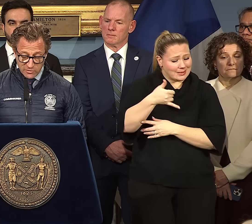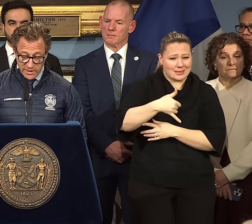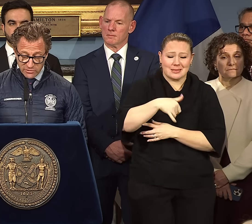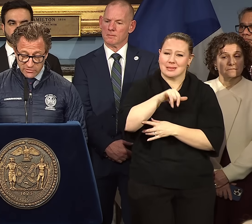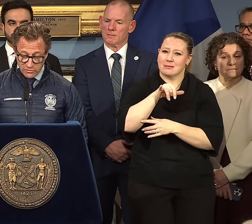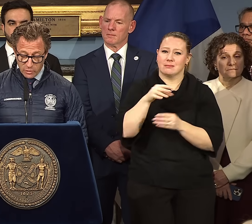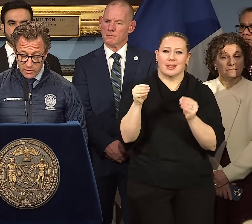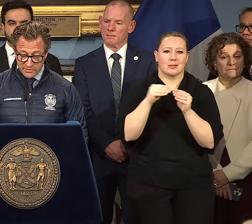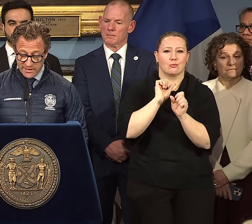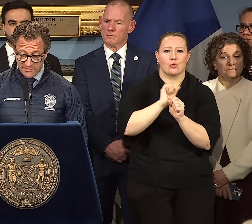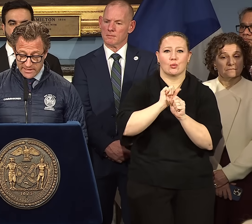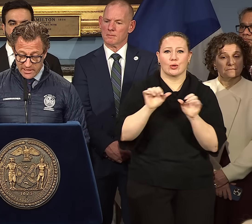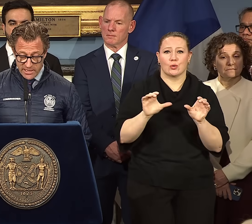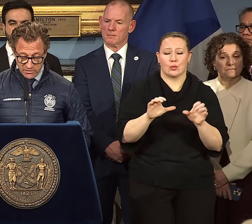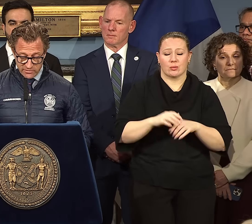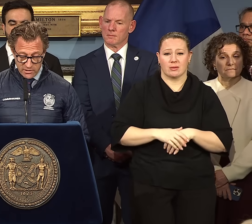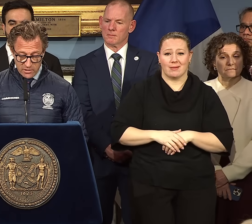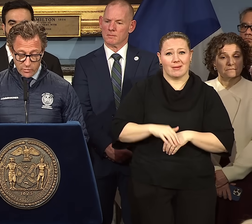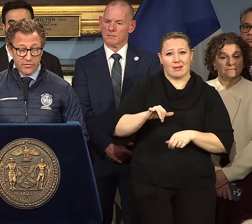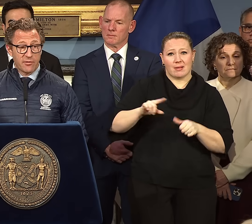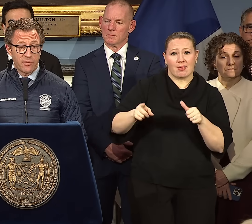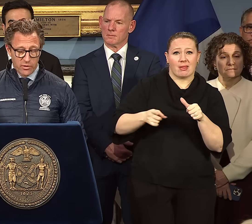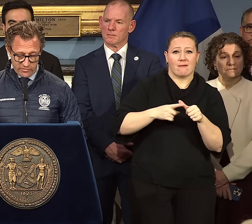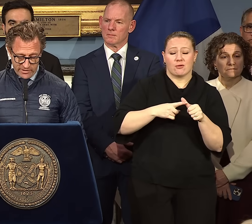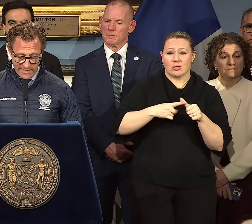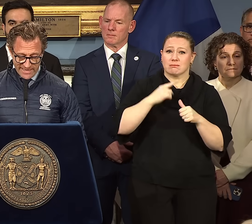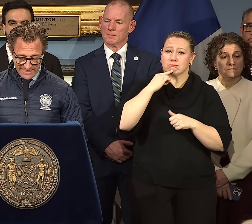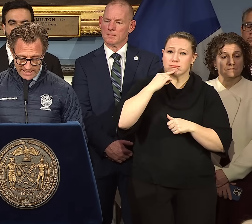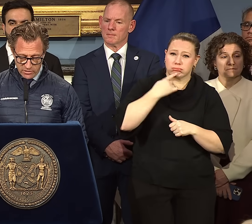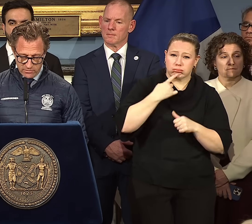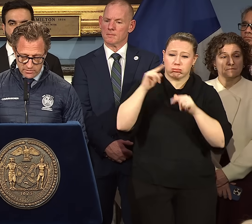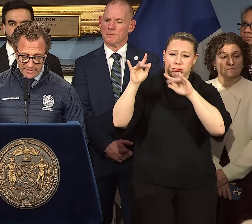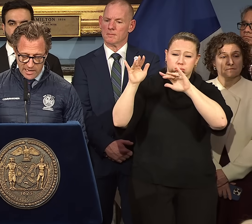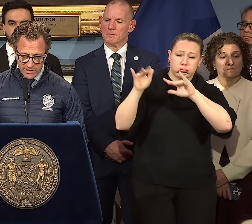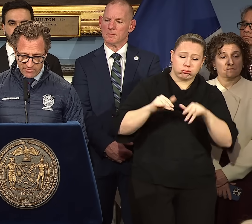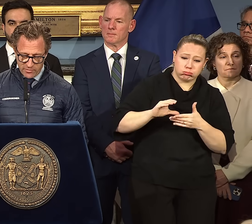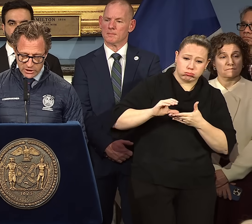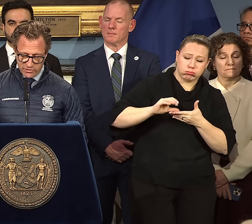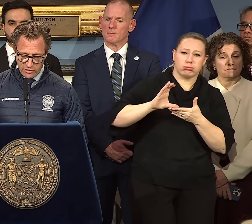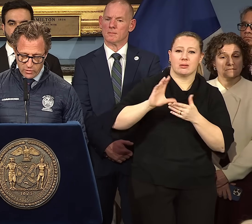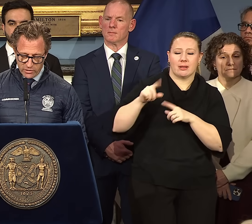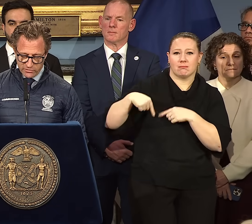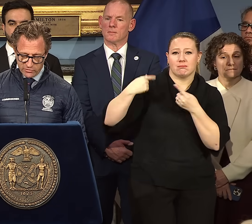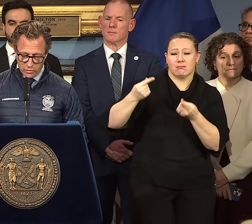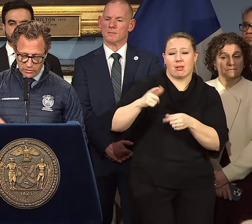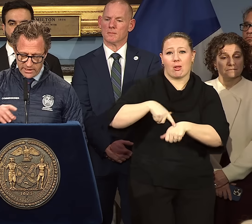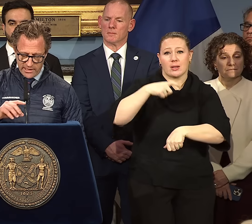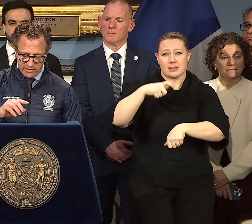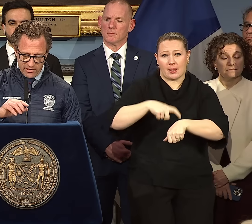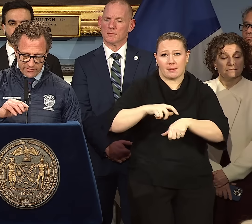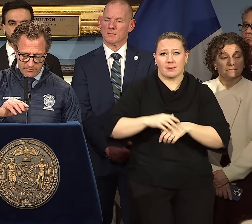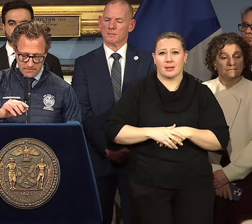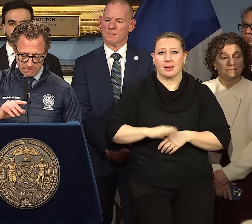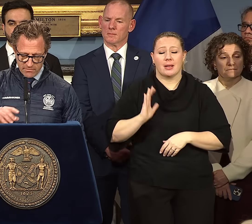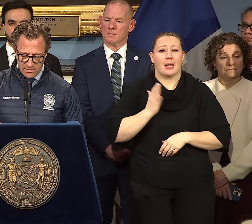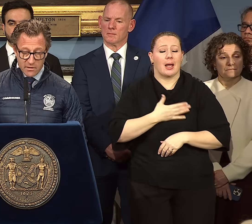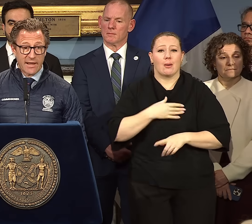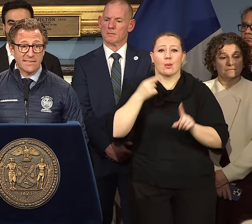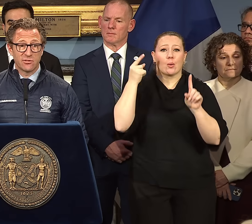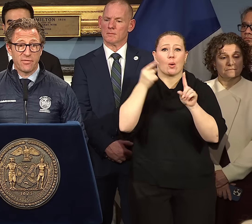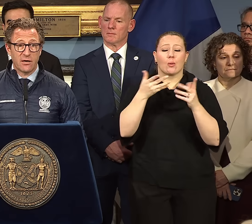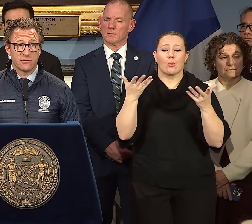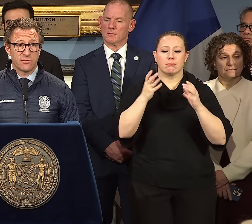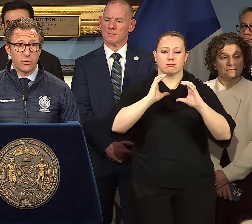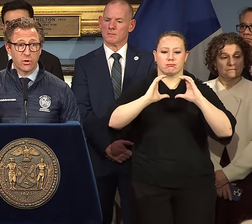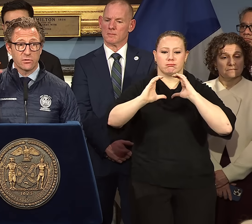was the first major snowstorm New York City has seen in years. We stayed focused on getting clear, timely information to New Yorkers early and often.